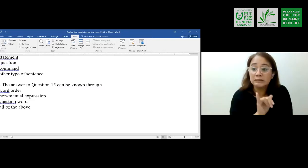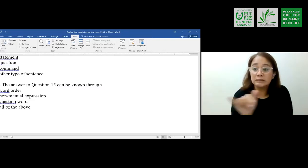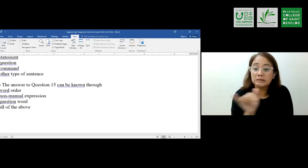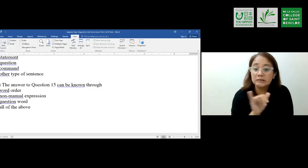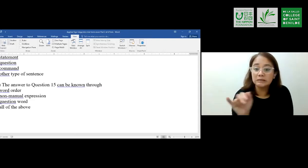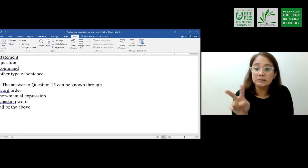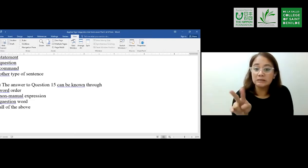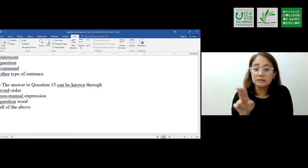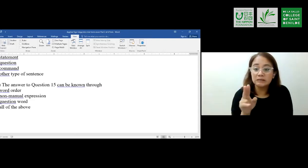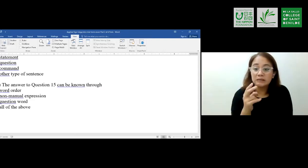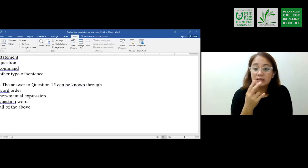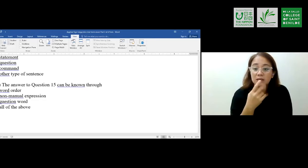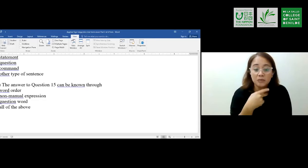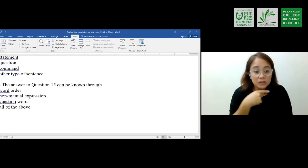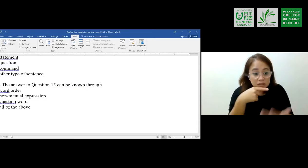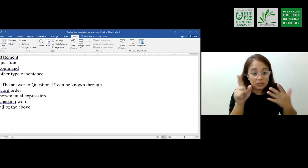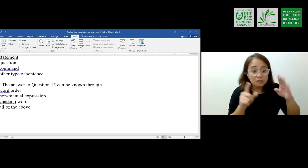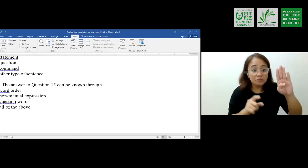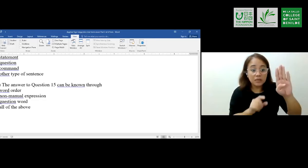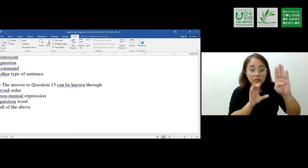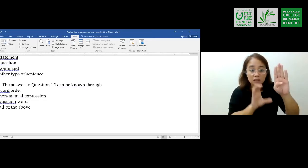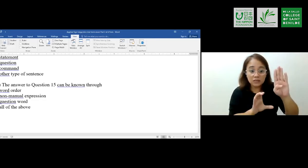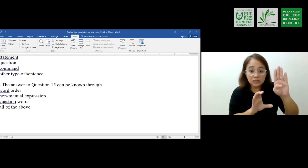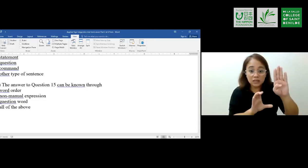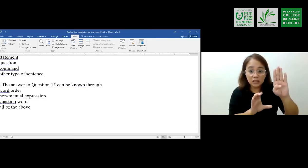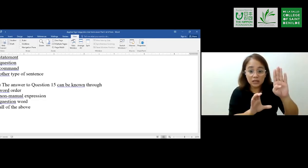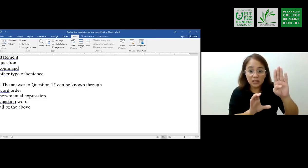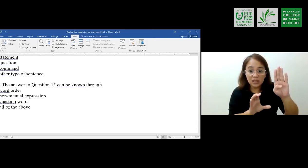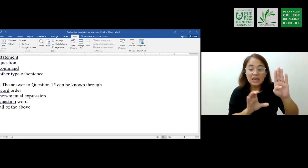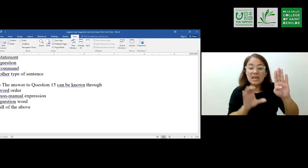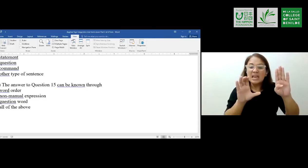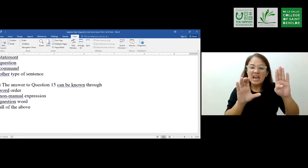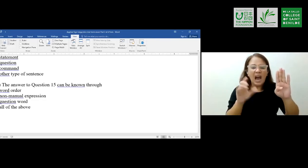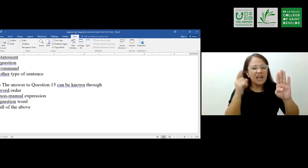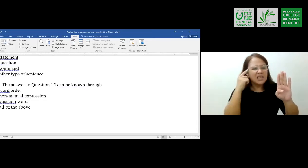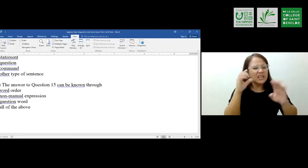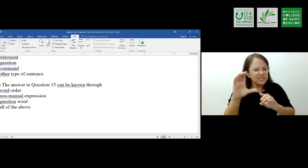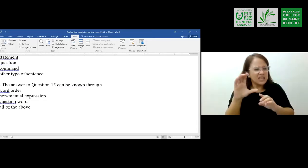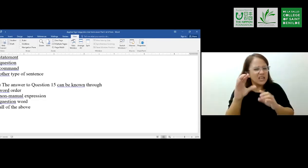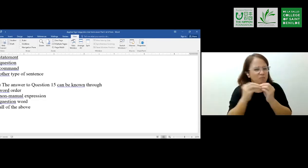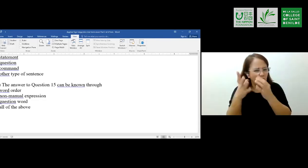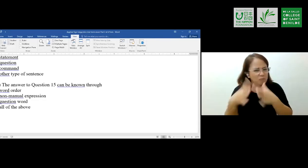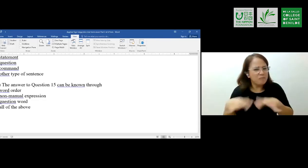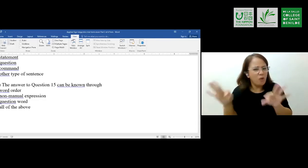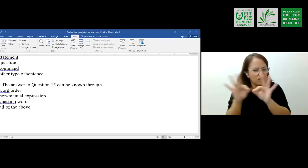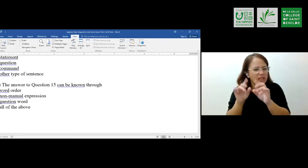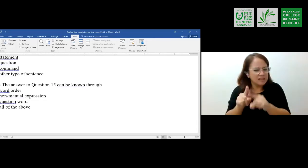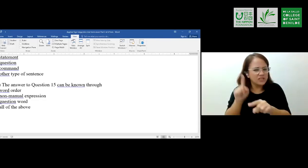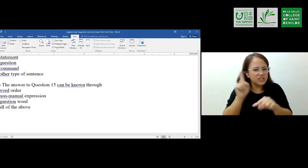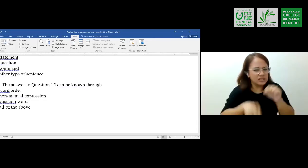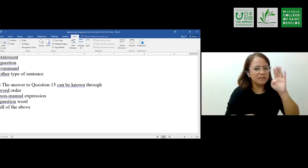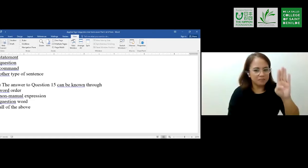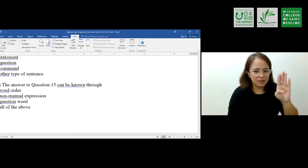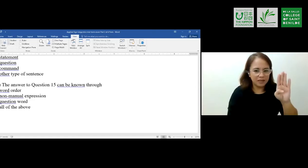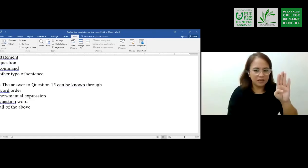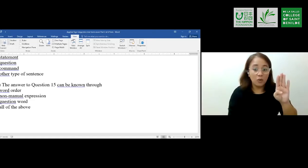at B and C, C is probably more important than B. The fact that you have a question word.